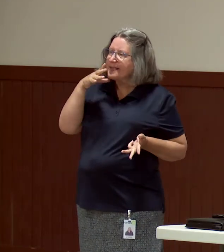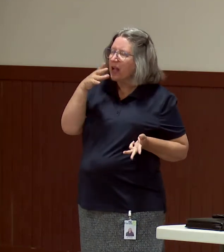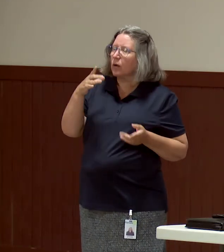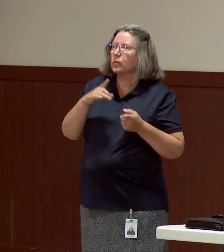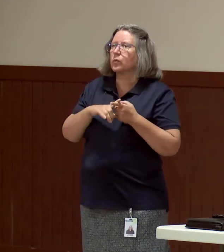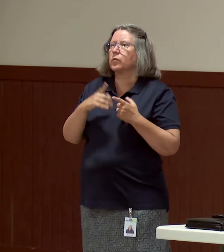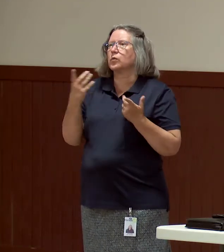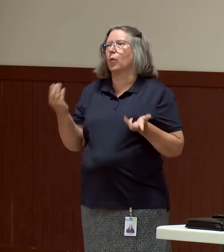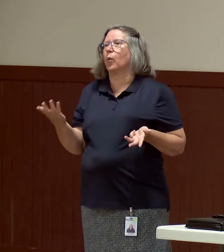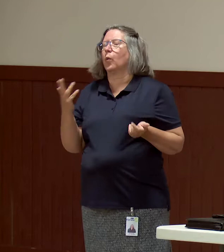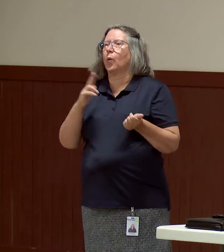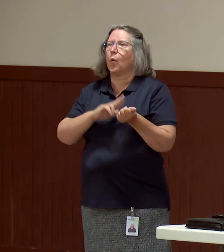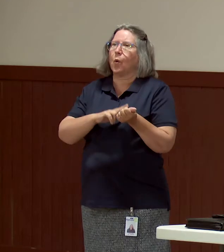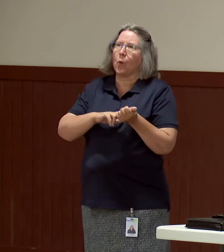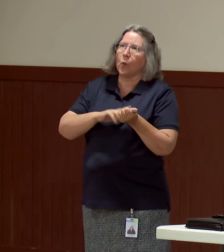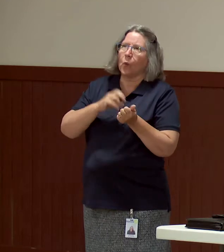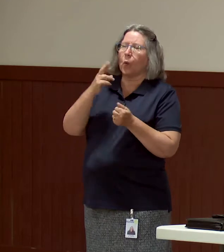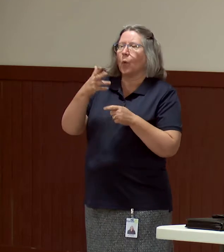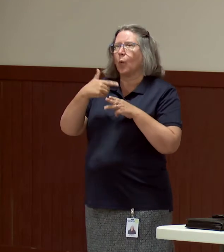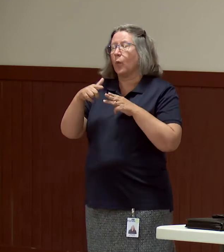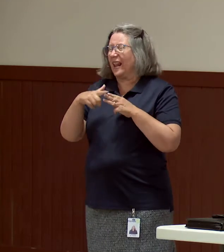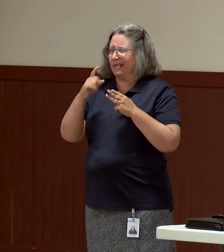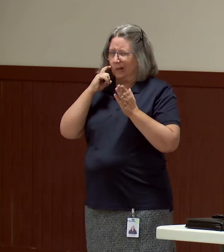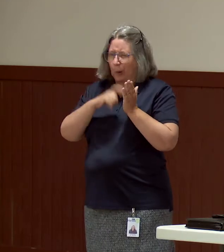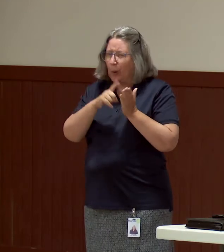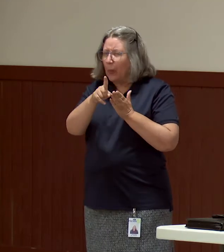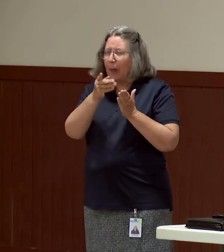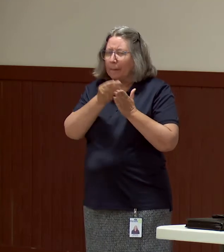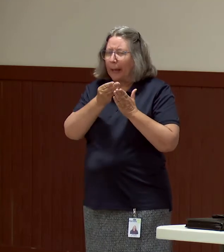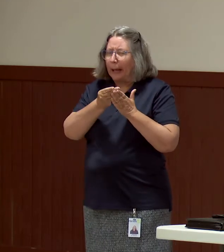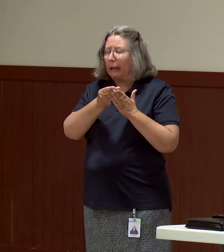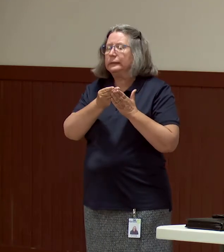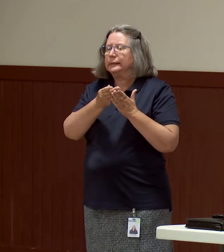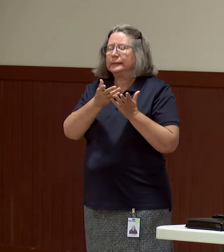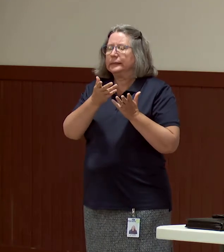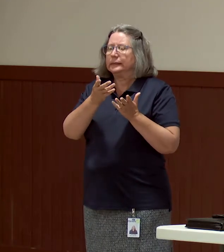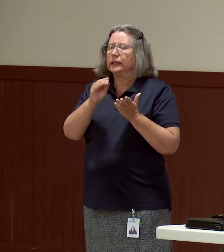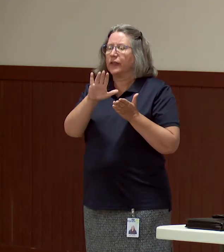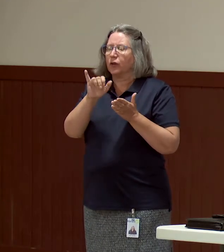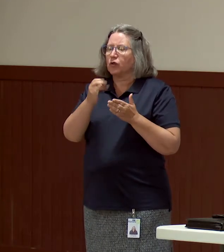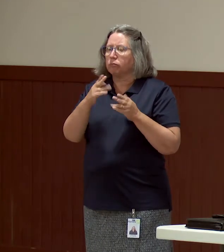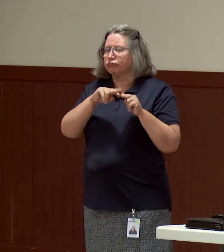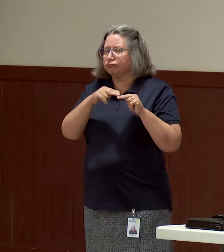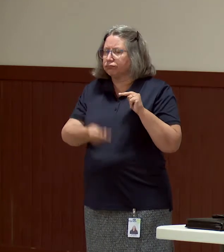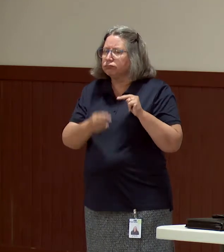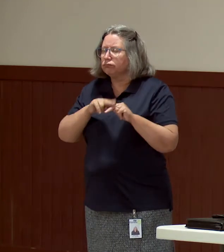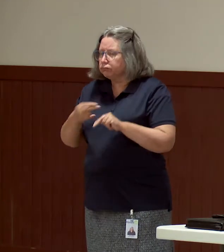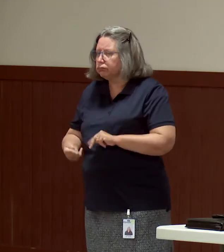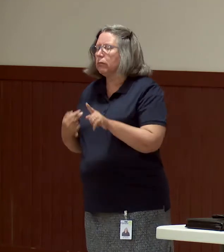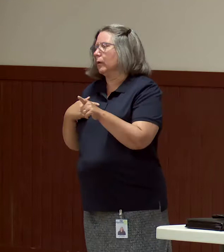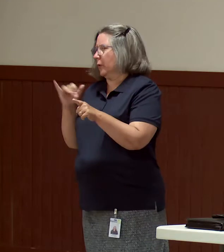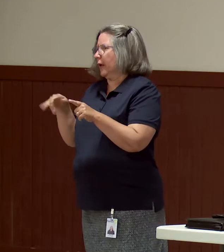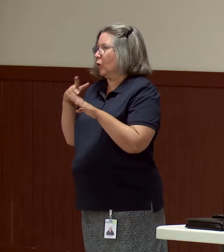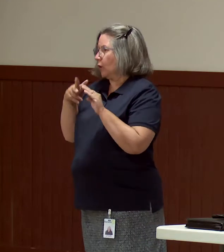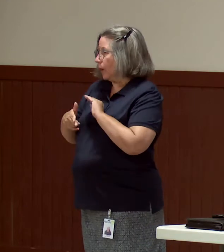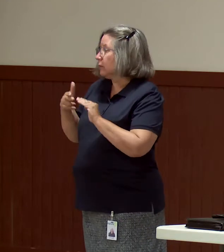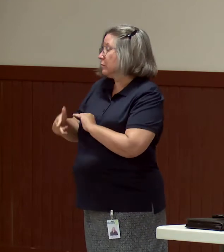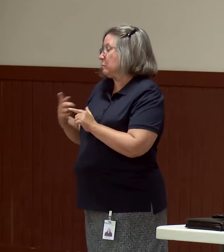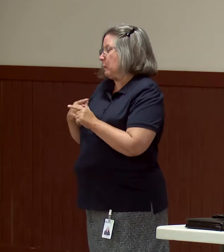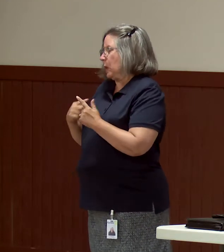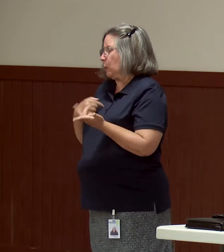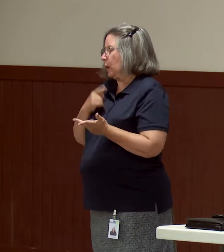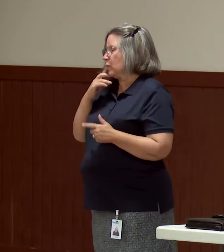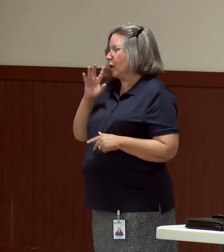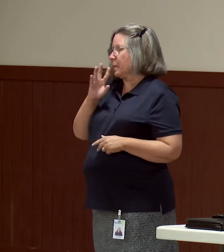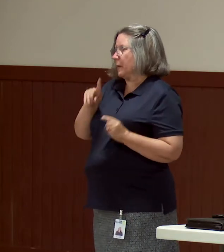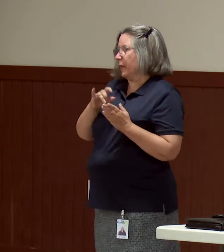similar or worse impact, and we can document that, then we can use that funding to help those sectors as well. And then again, to